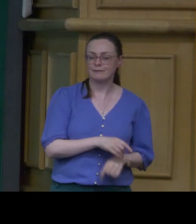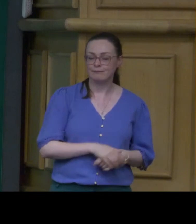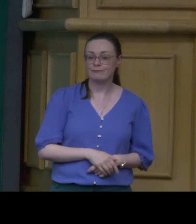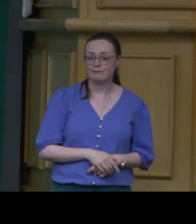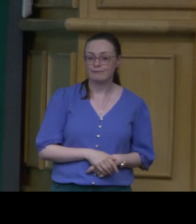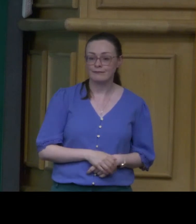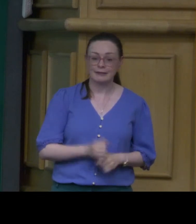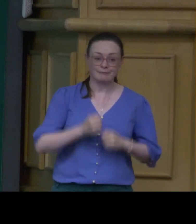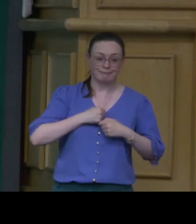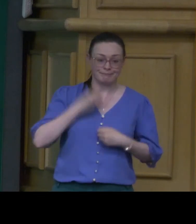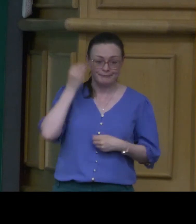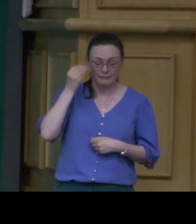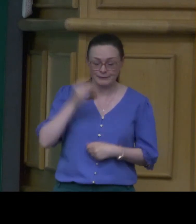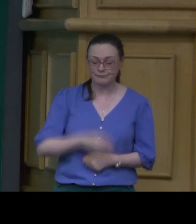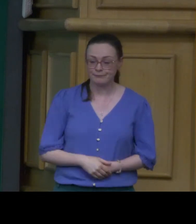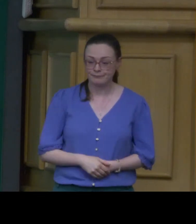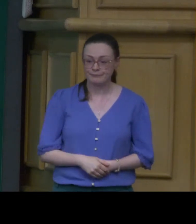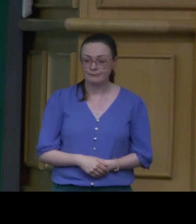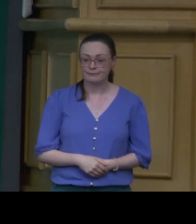in Muhuram.